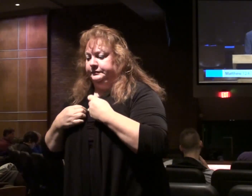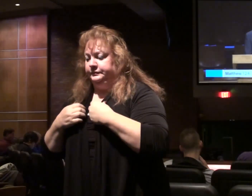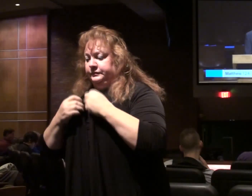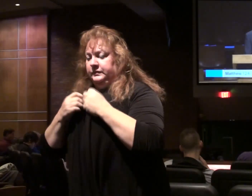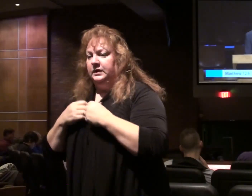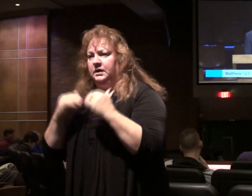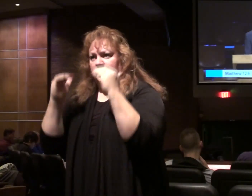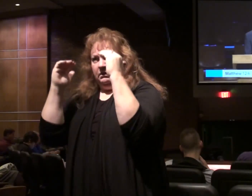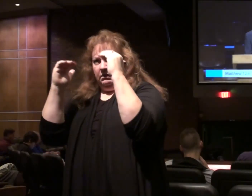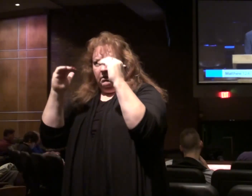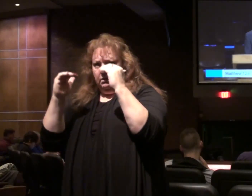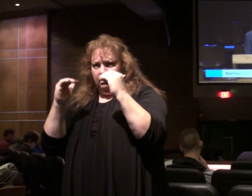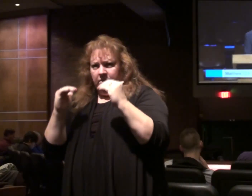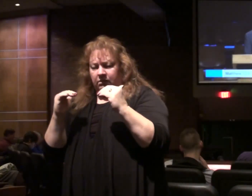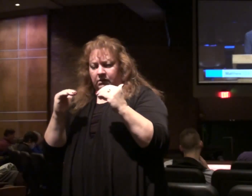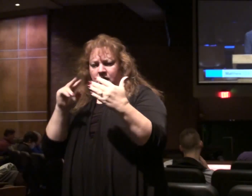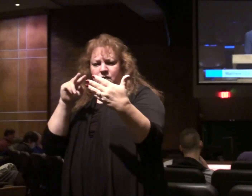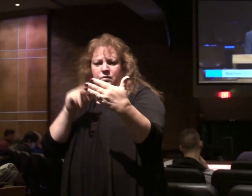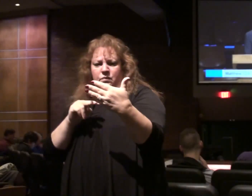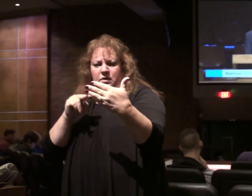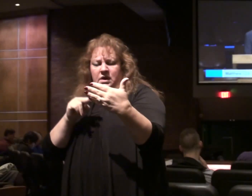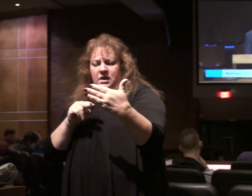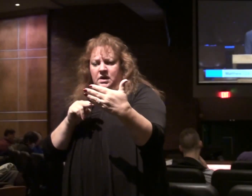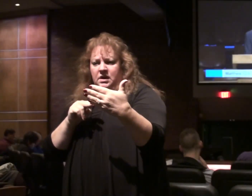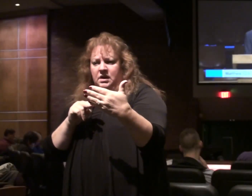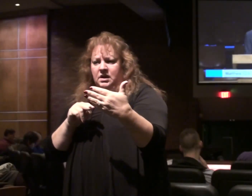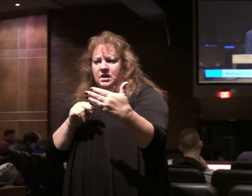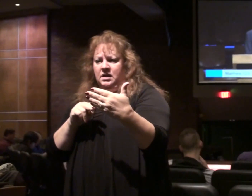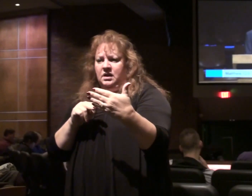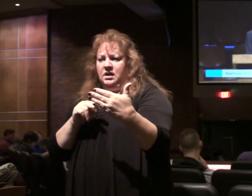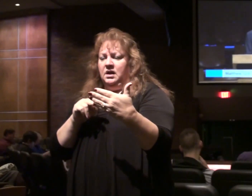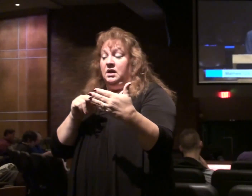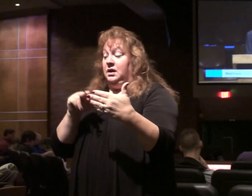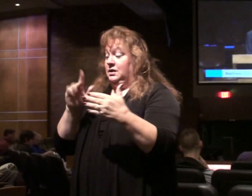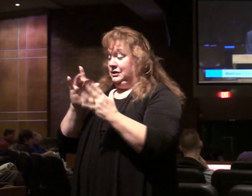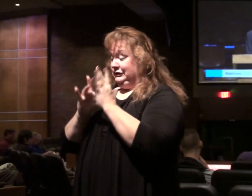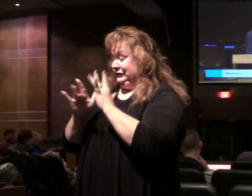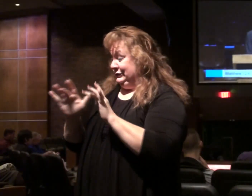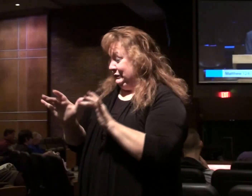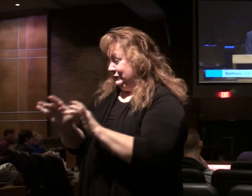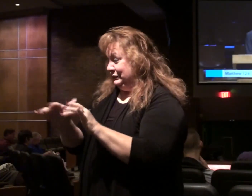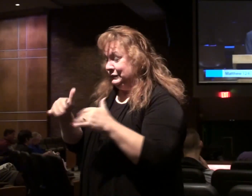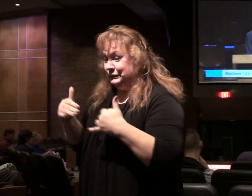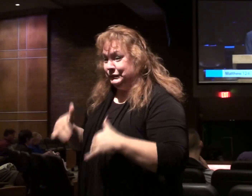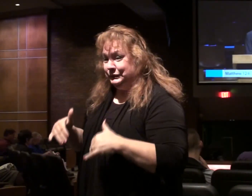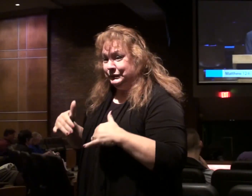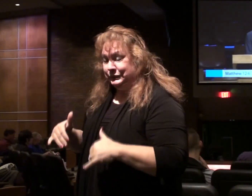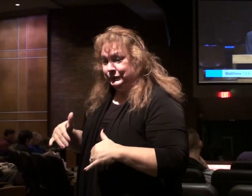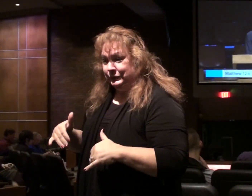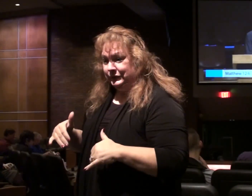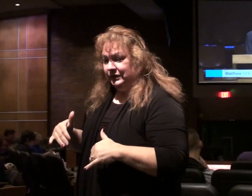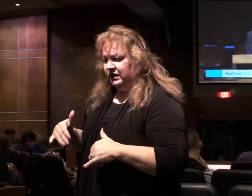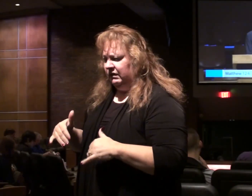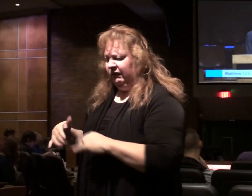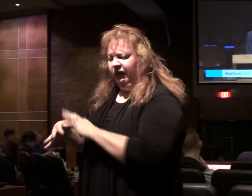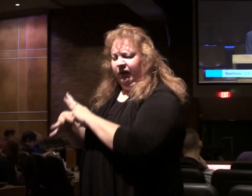You go through this chapter, and they credit the works of Christ to the activity of the